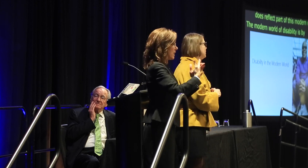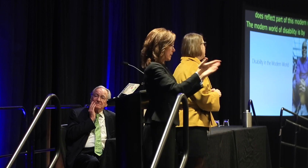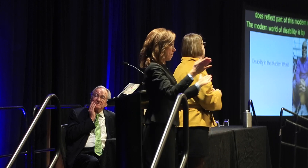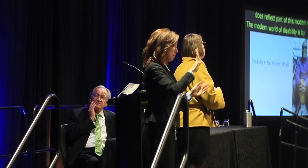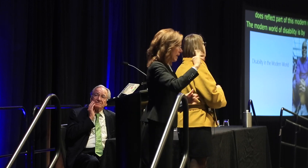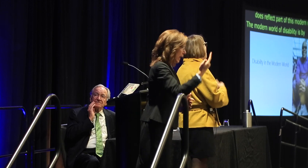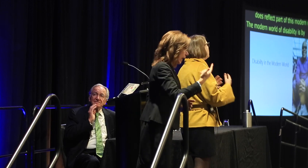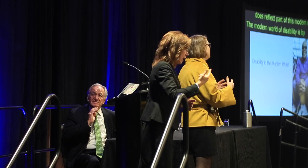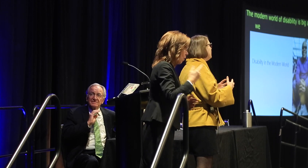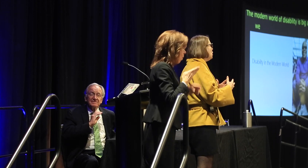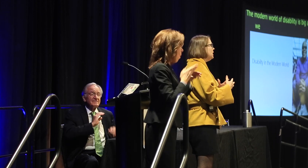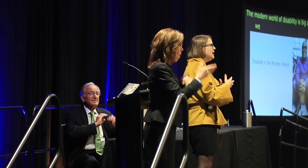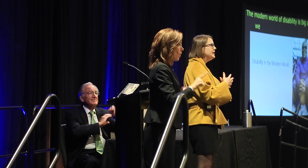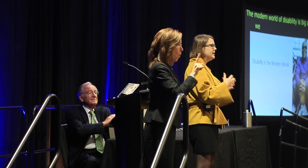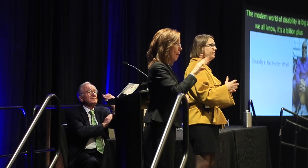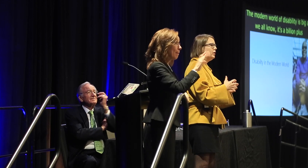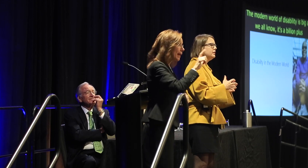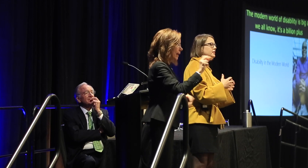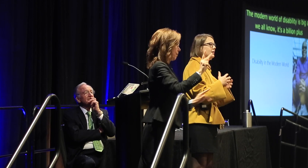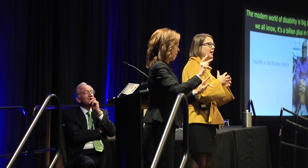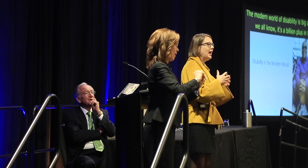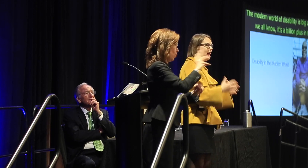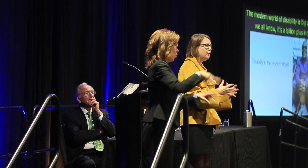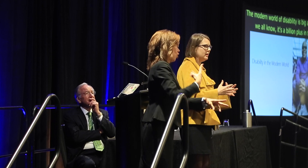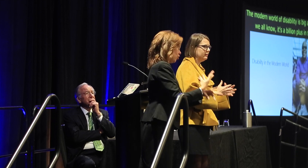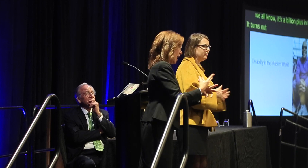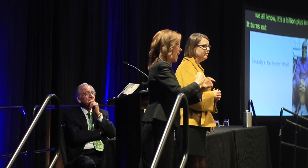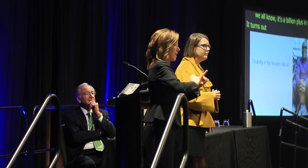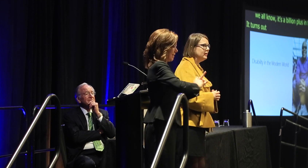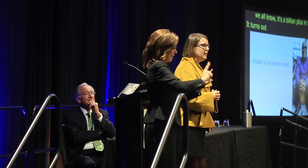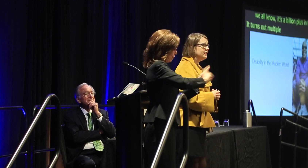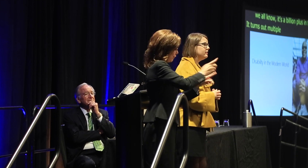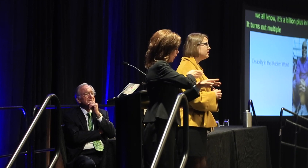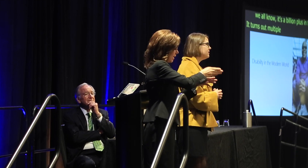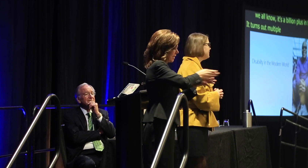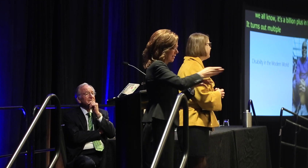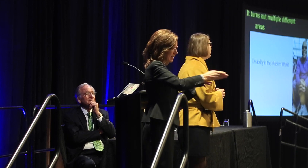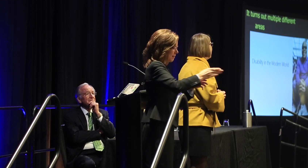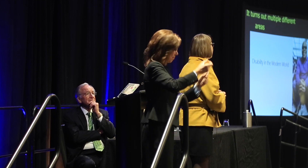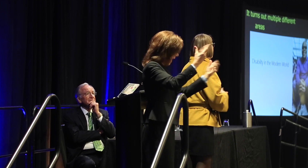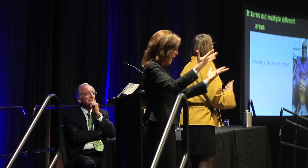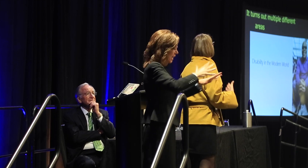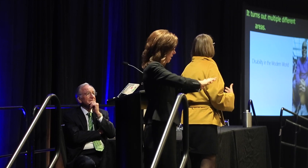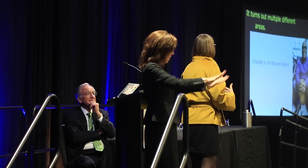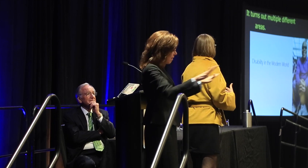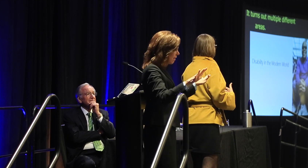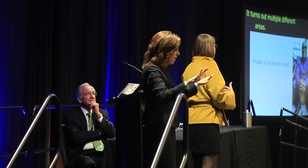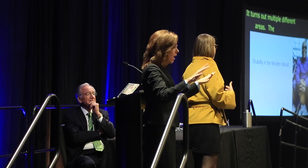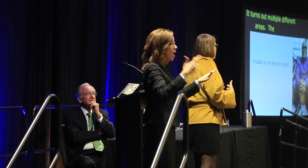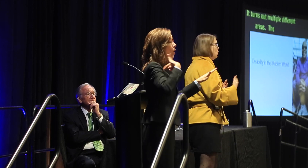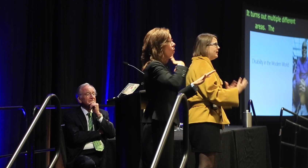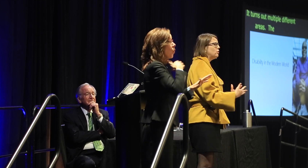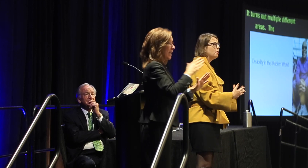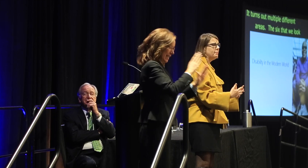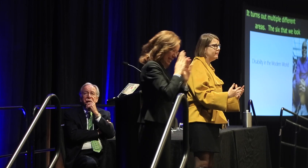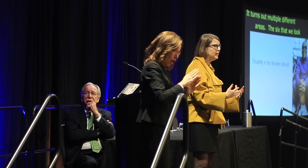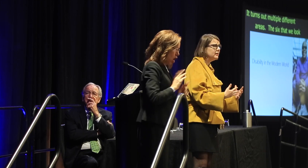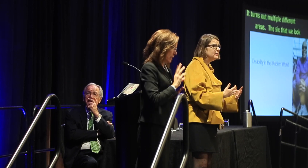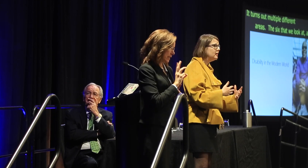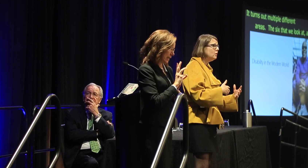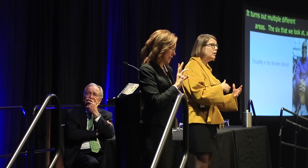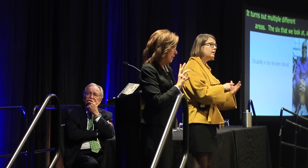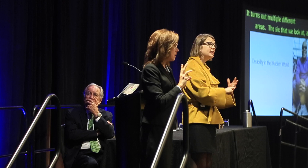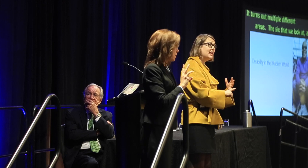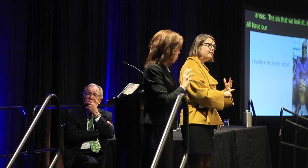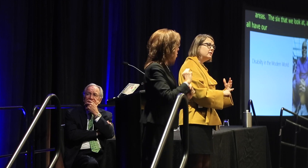the world. It transcends multiple different areas. There's 6 that we look at, and we all have our own